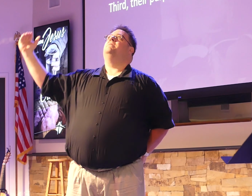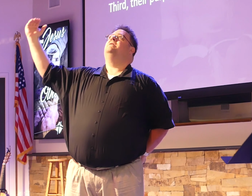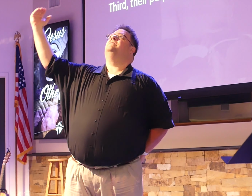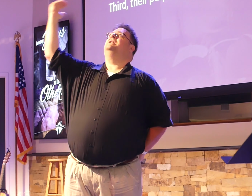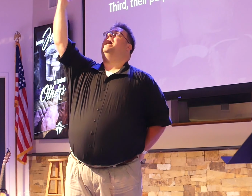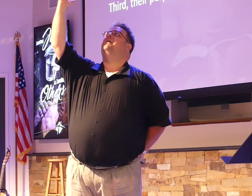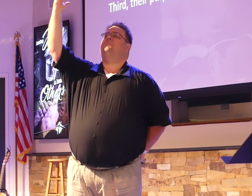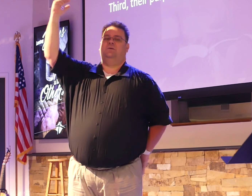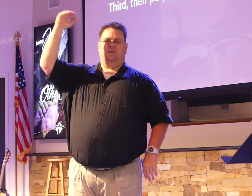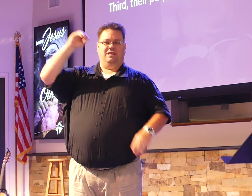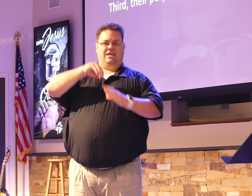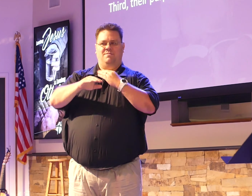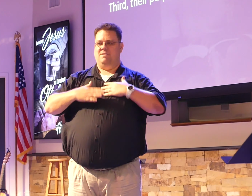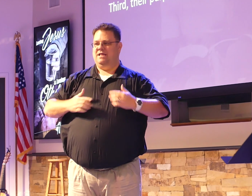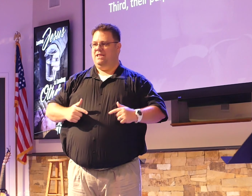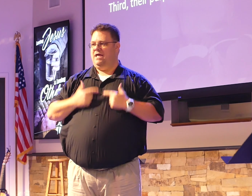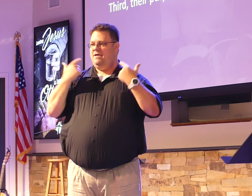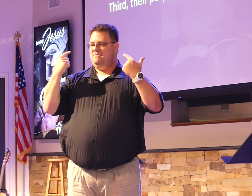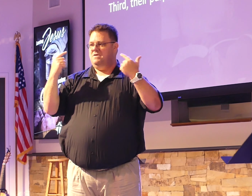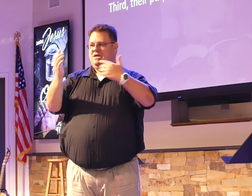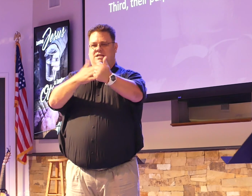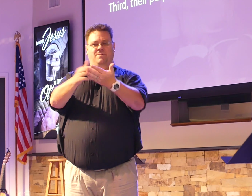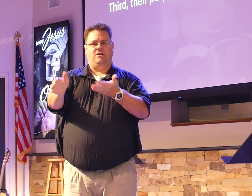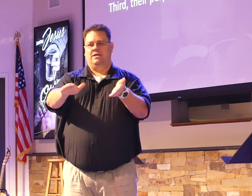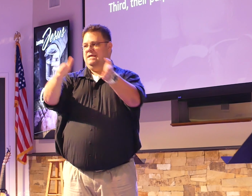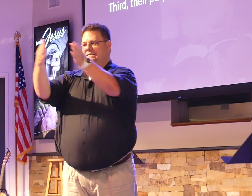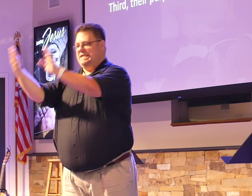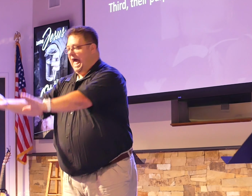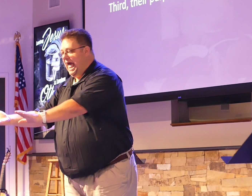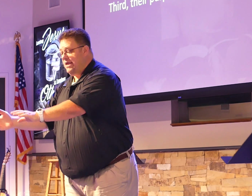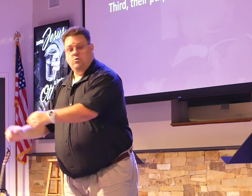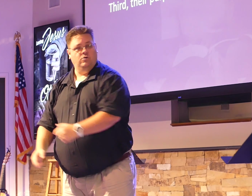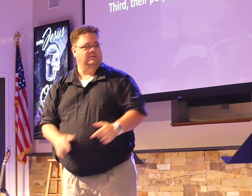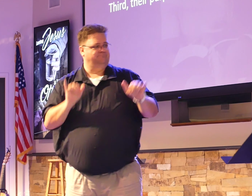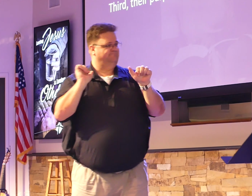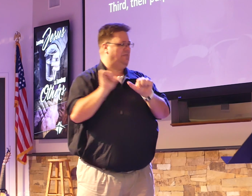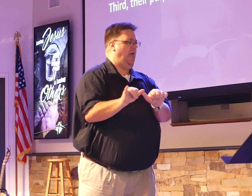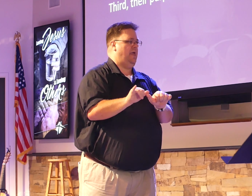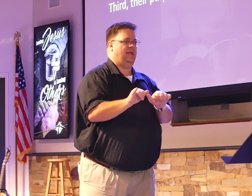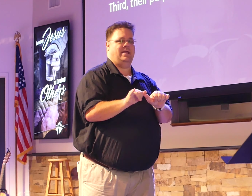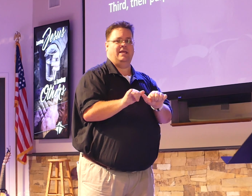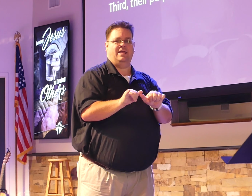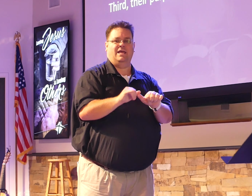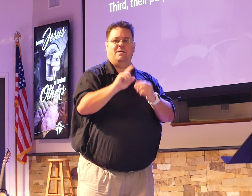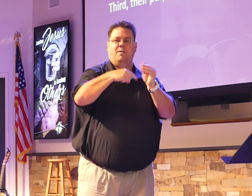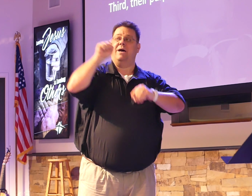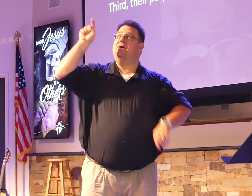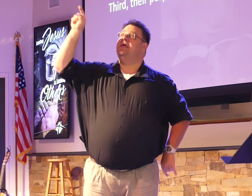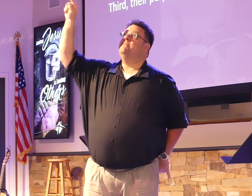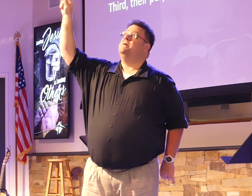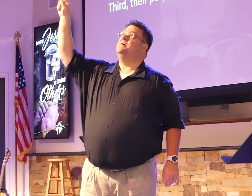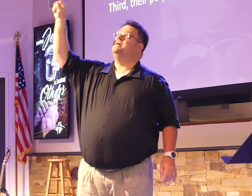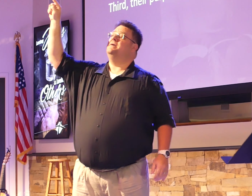Whether I die or whether I save your full body, that's what I'm all about. I'm all about Jesus.